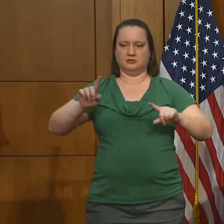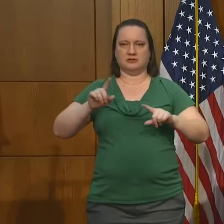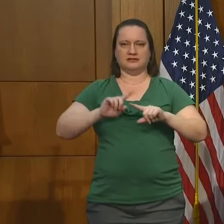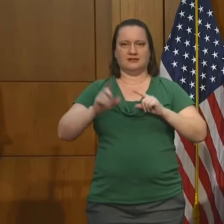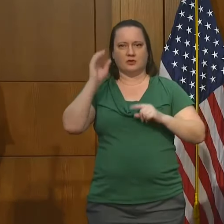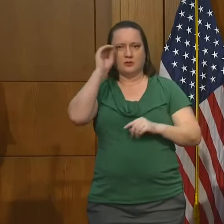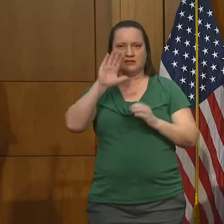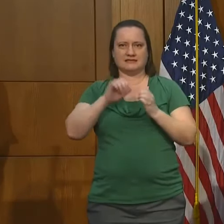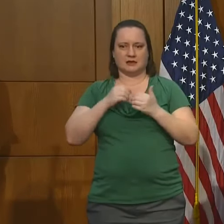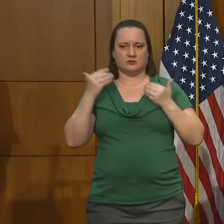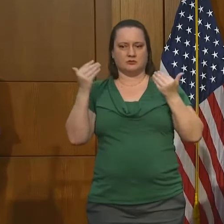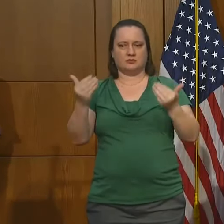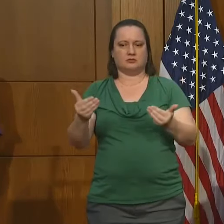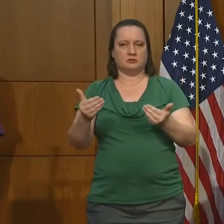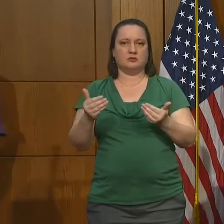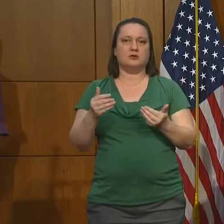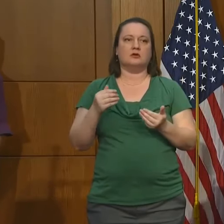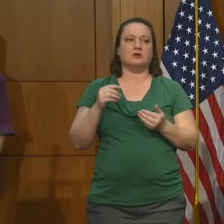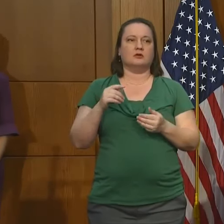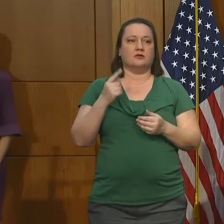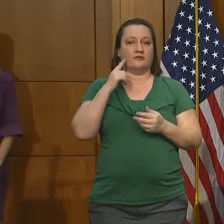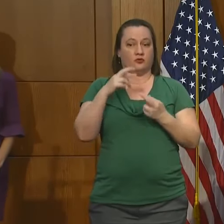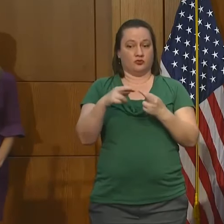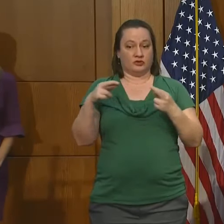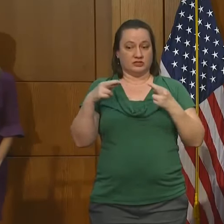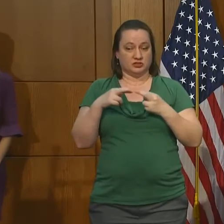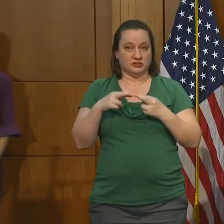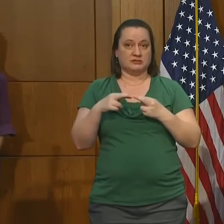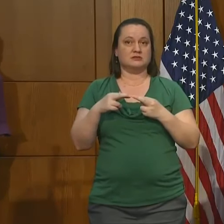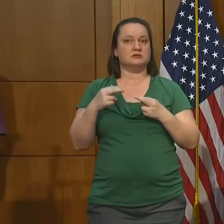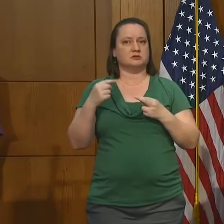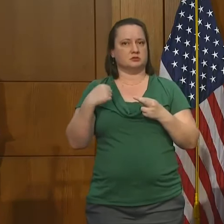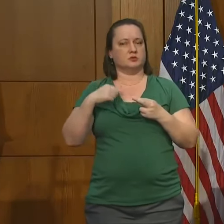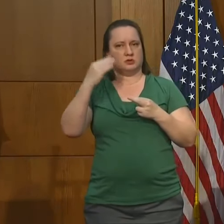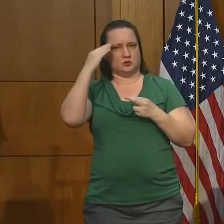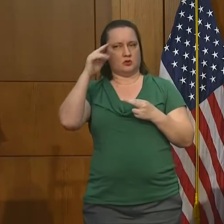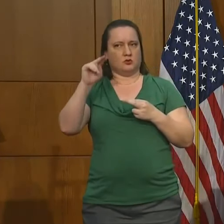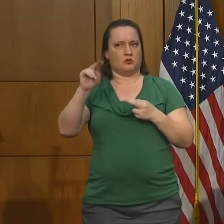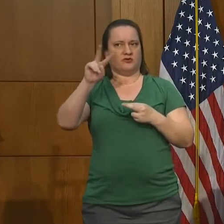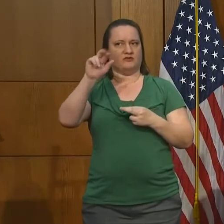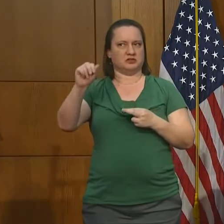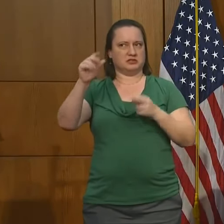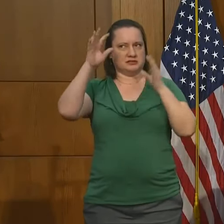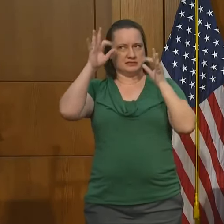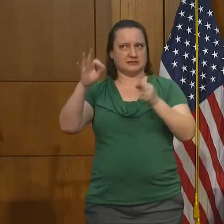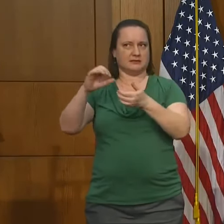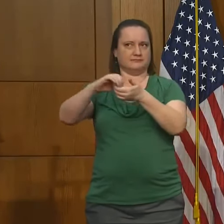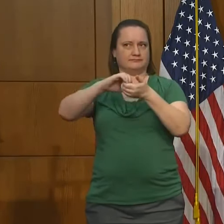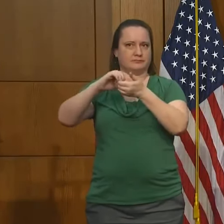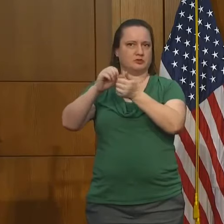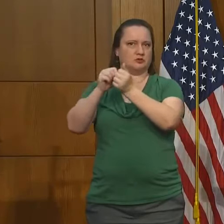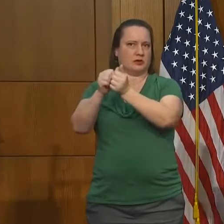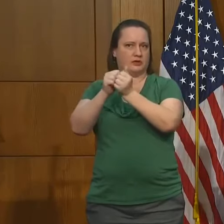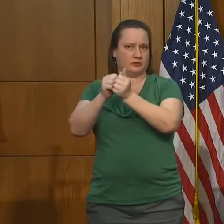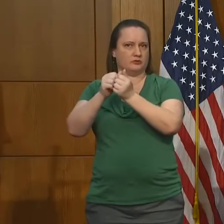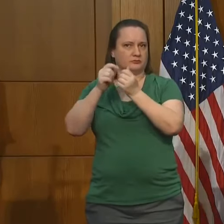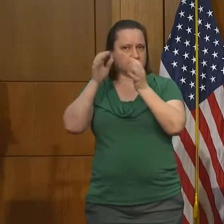how they should move forward on an issue. In terms of regions, we've heard from Northern Virginia. Thank you. Thanks,